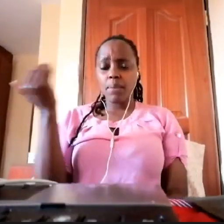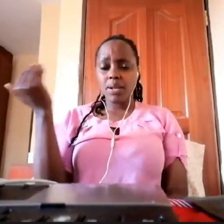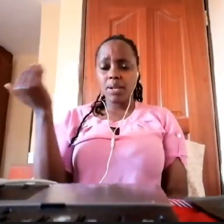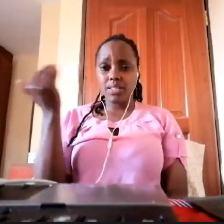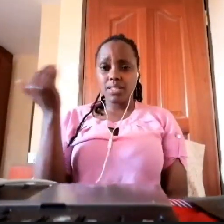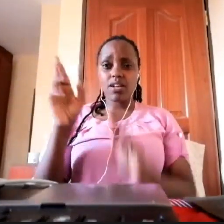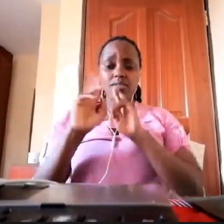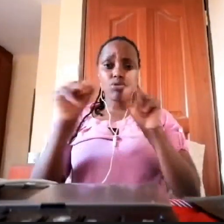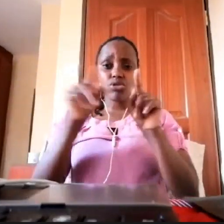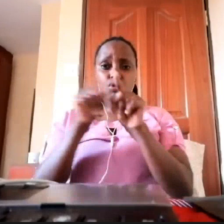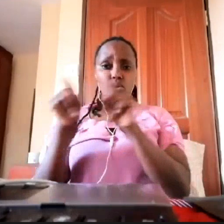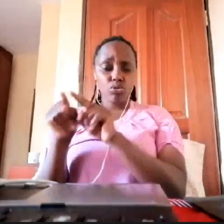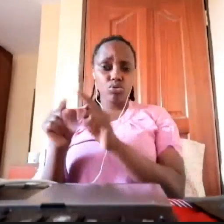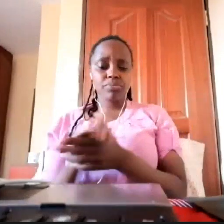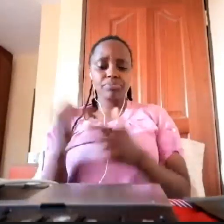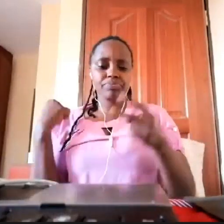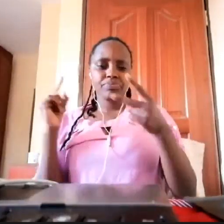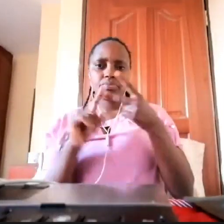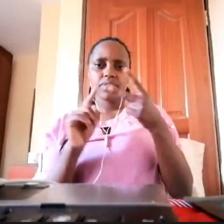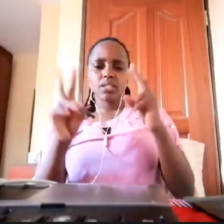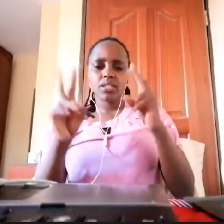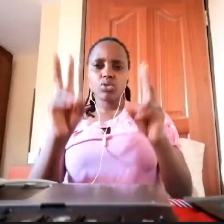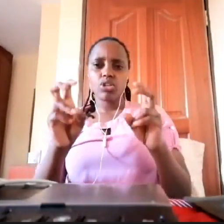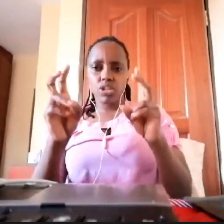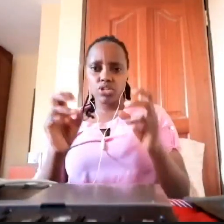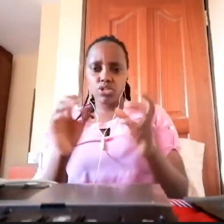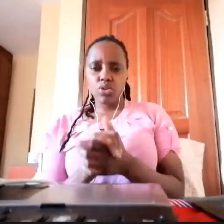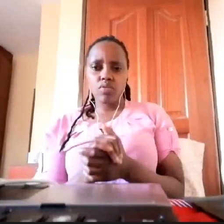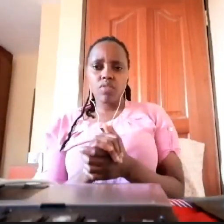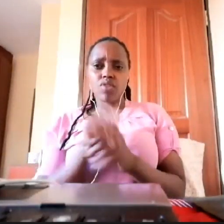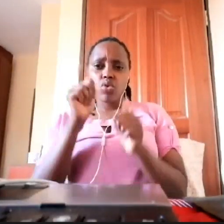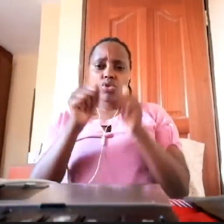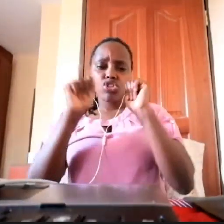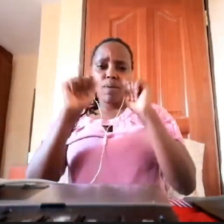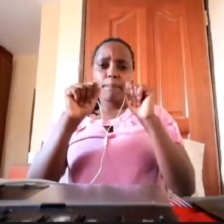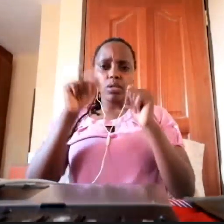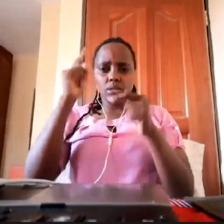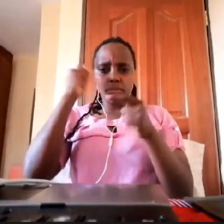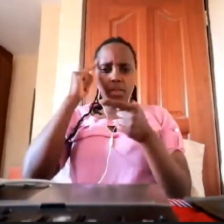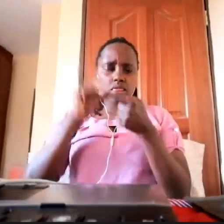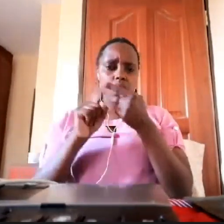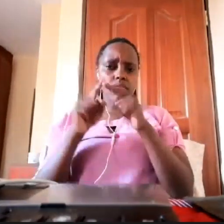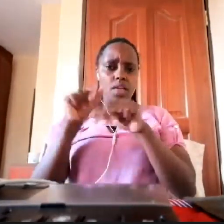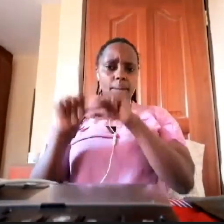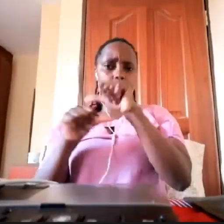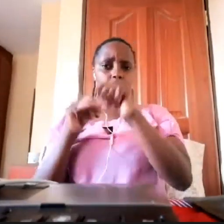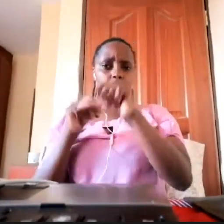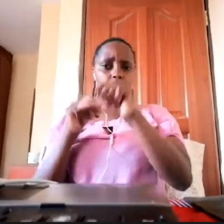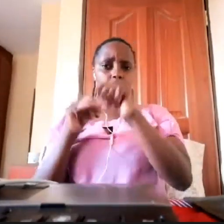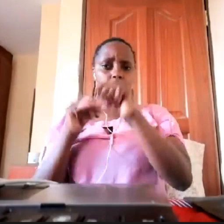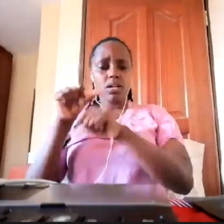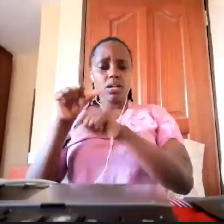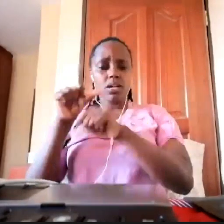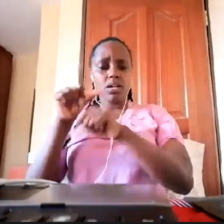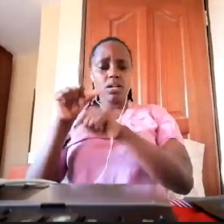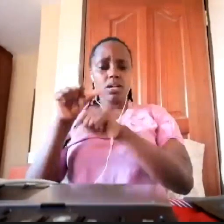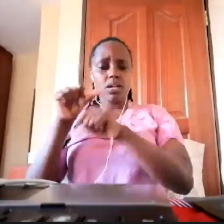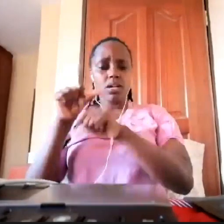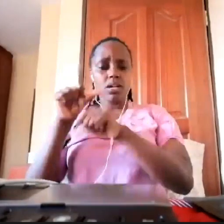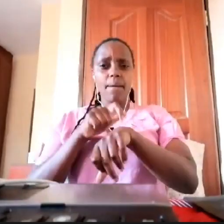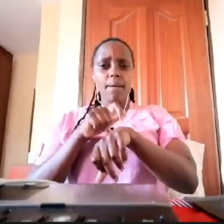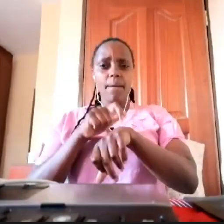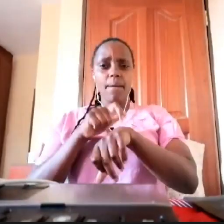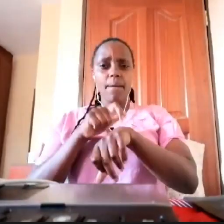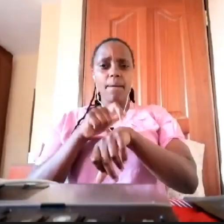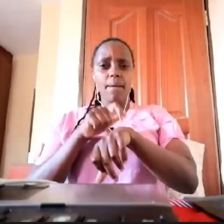presentation of the report as well. The second issue that you may also reflect on as we proceed with the discussions